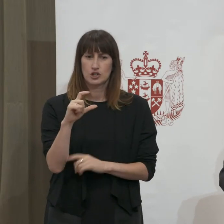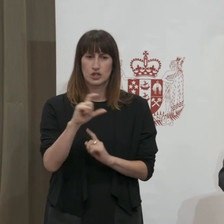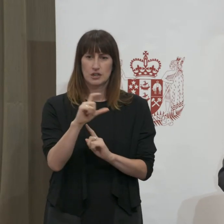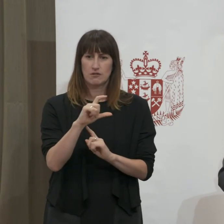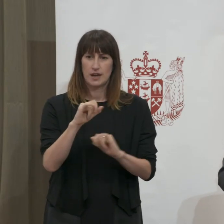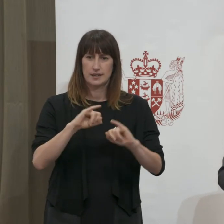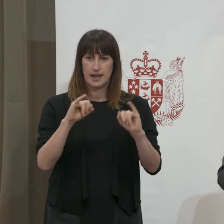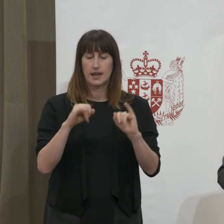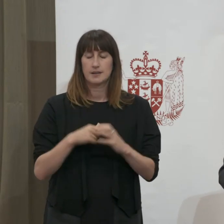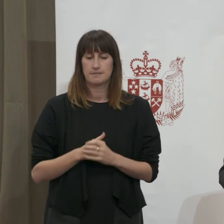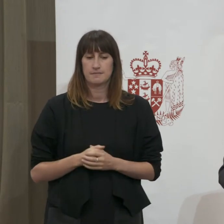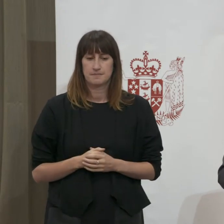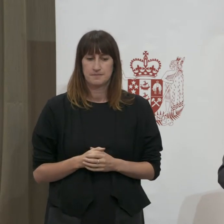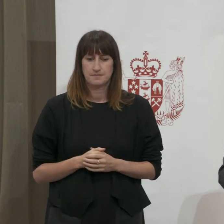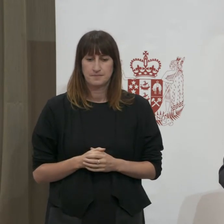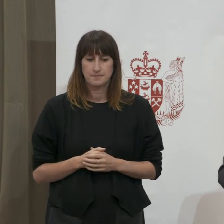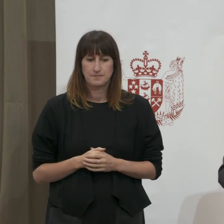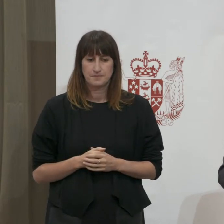Christchurch mosques.